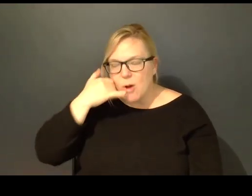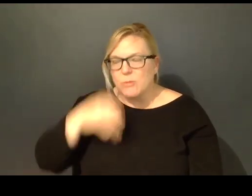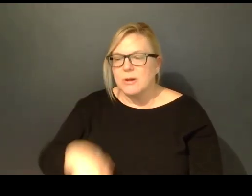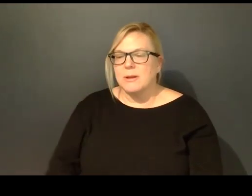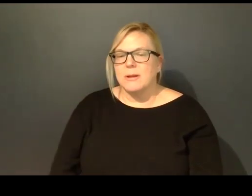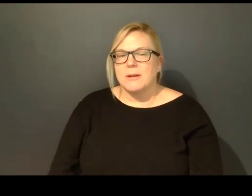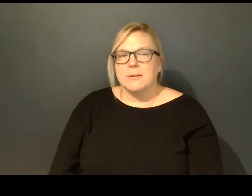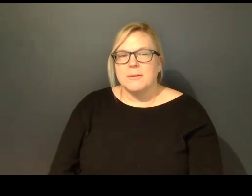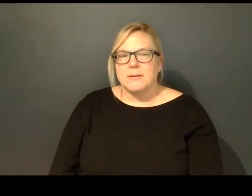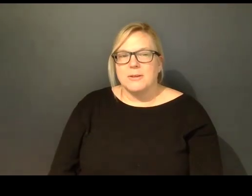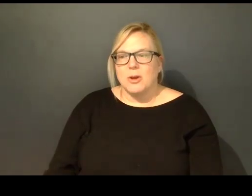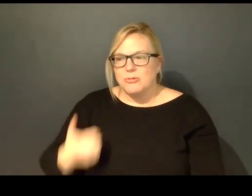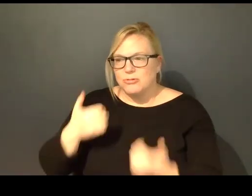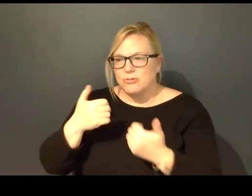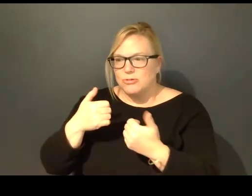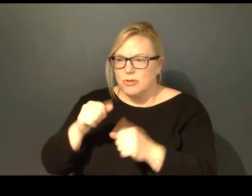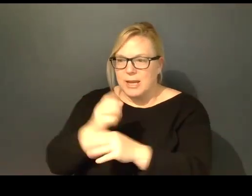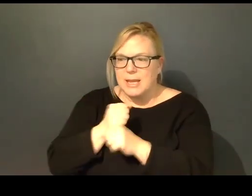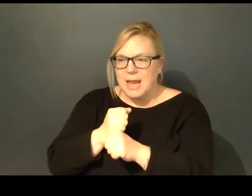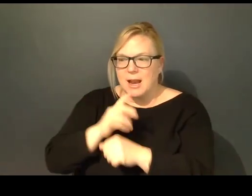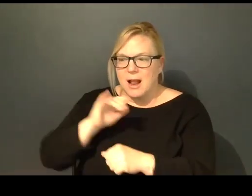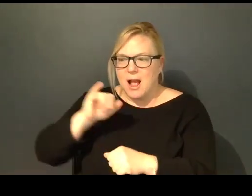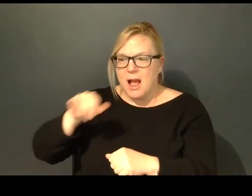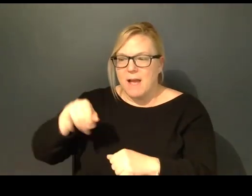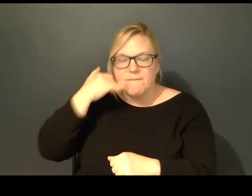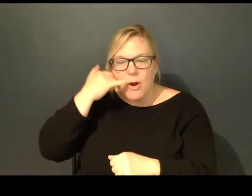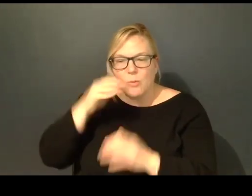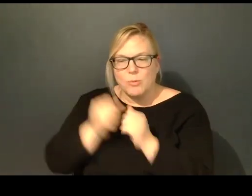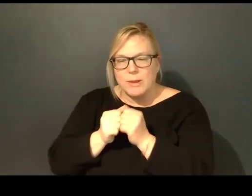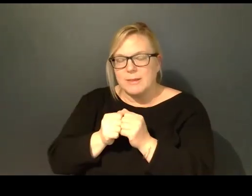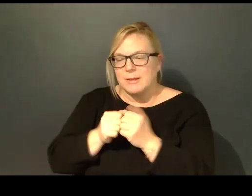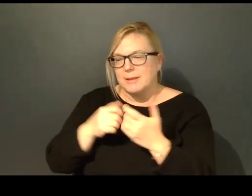try and get an iPhone with the Siri and whatever that's,